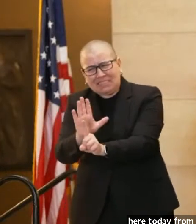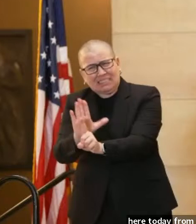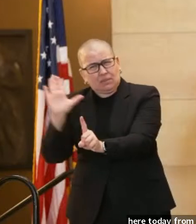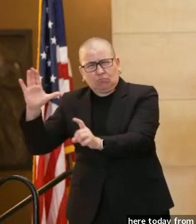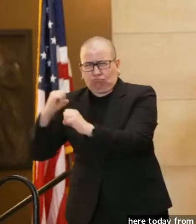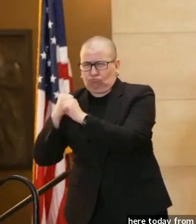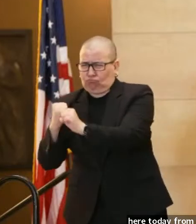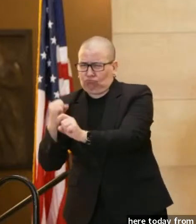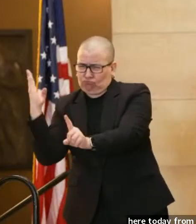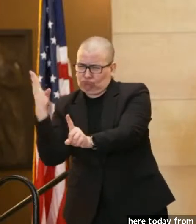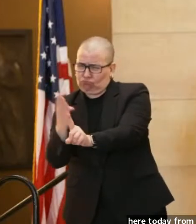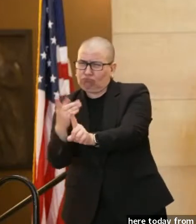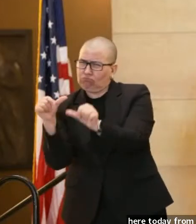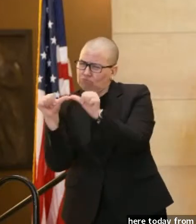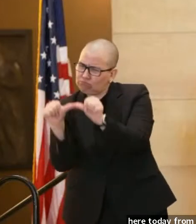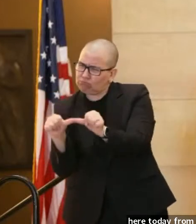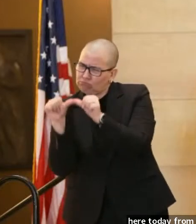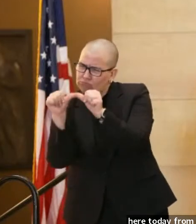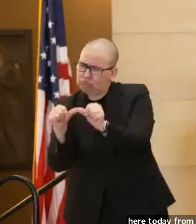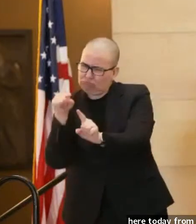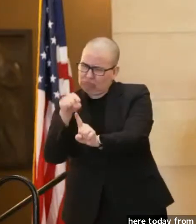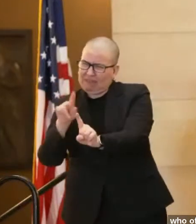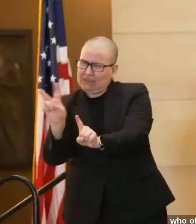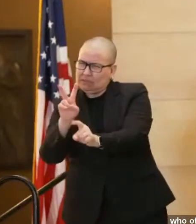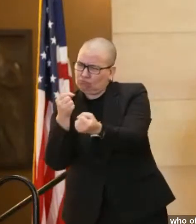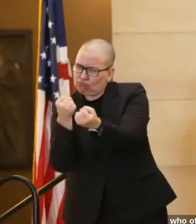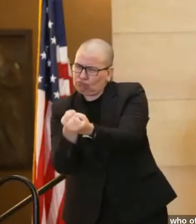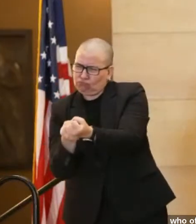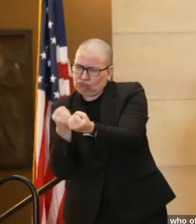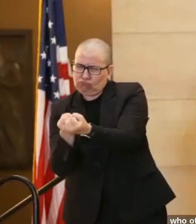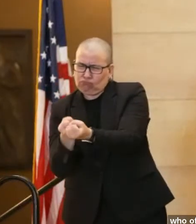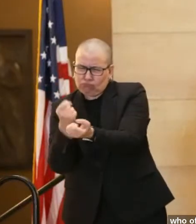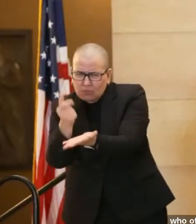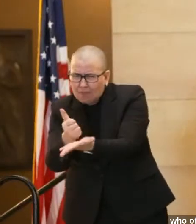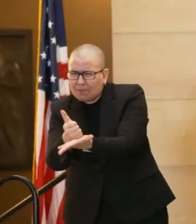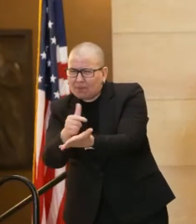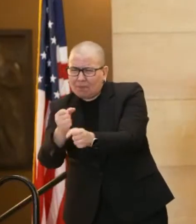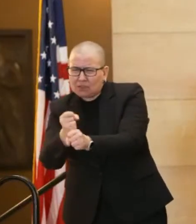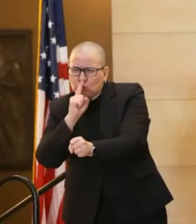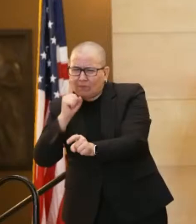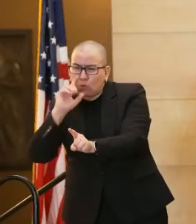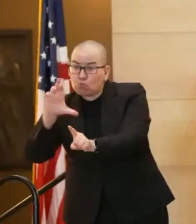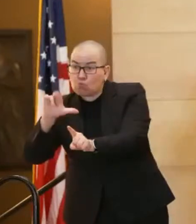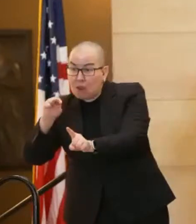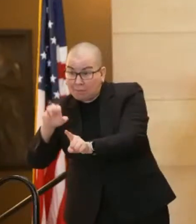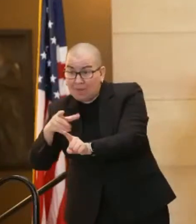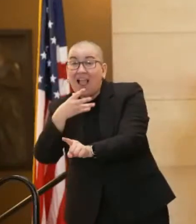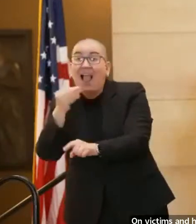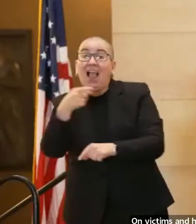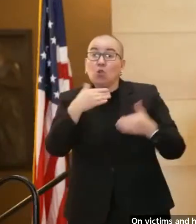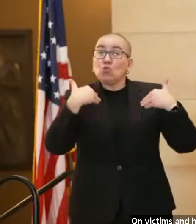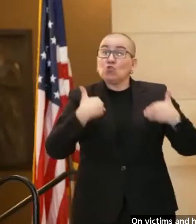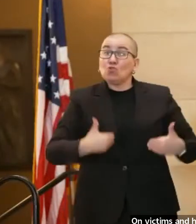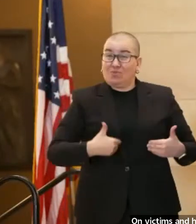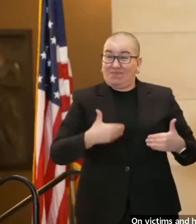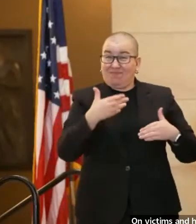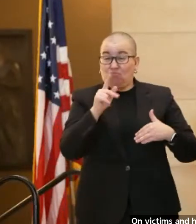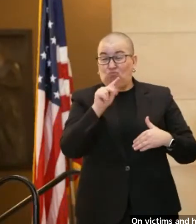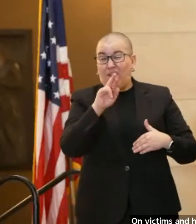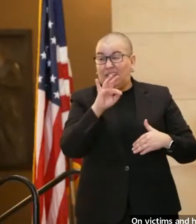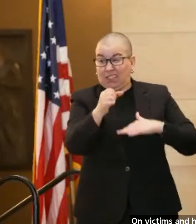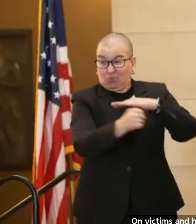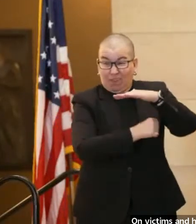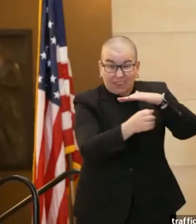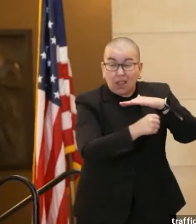night on victims and helping victims of crime, including human trafficking, sexual assaults, murder,